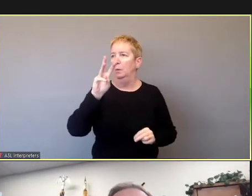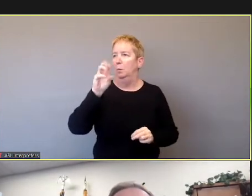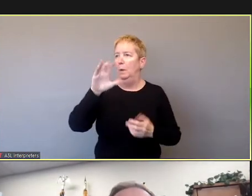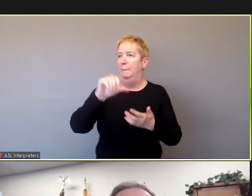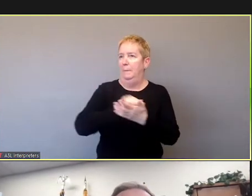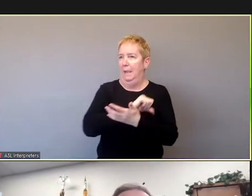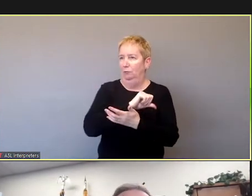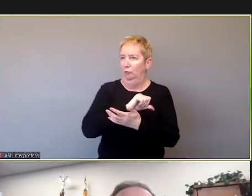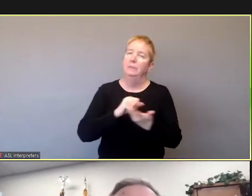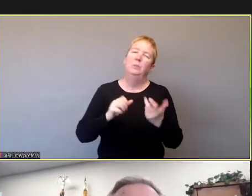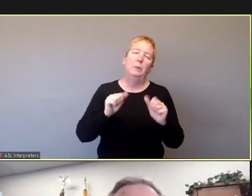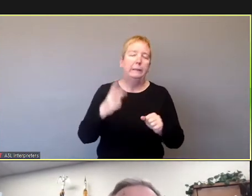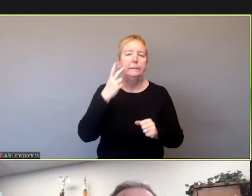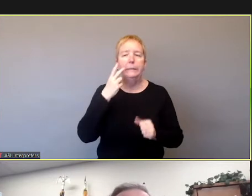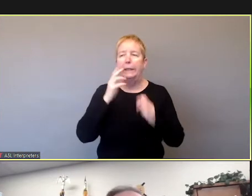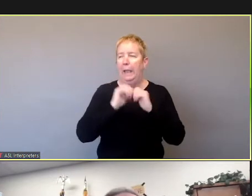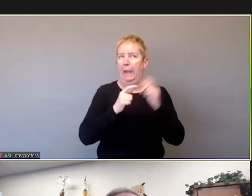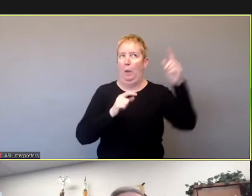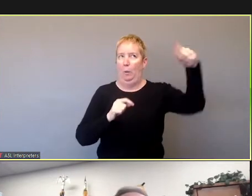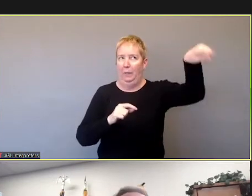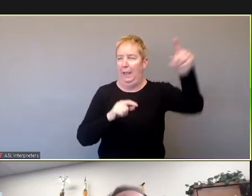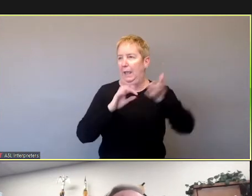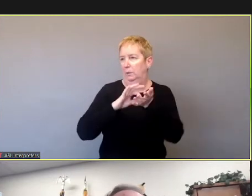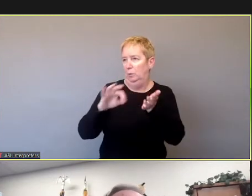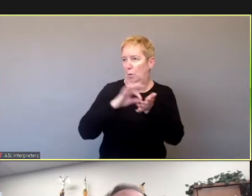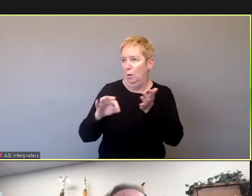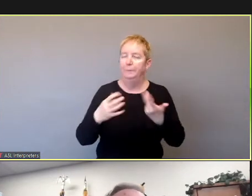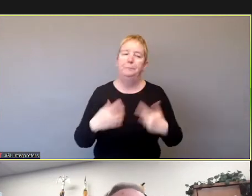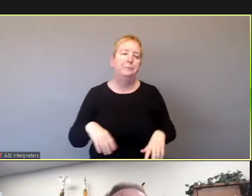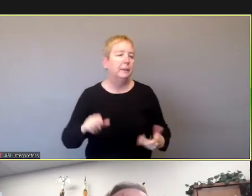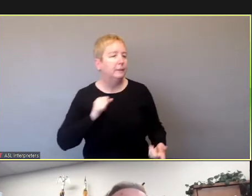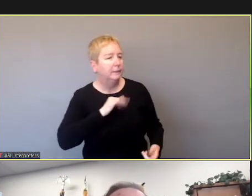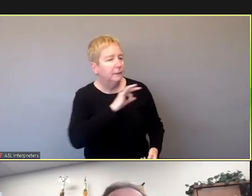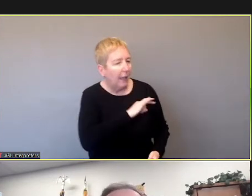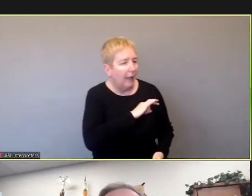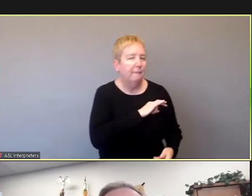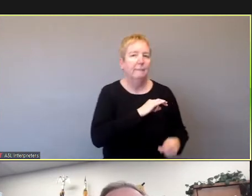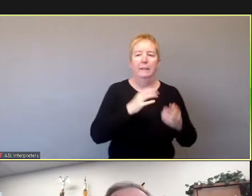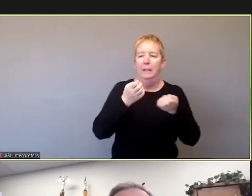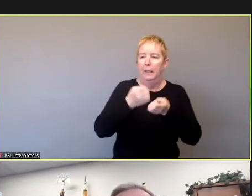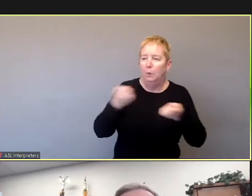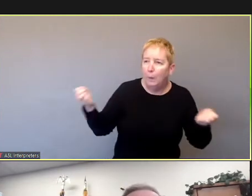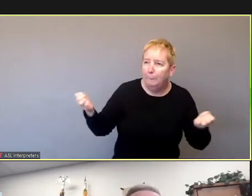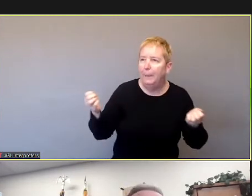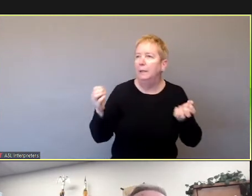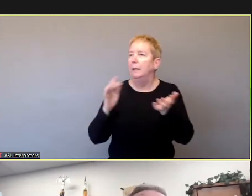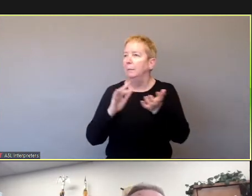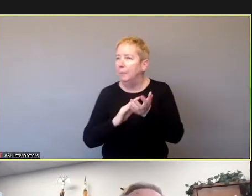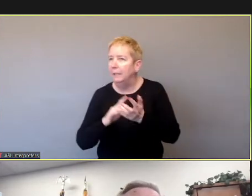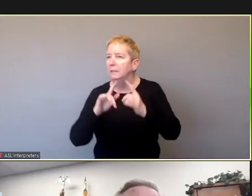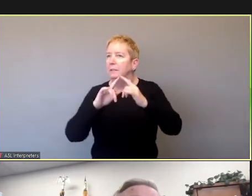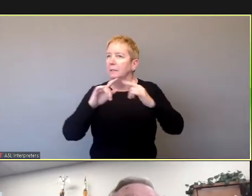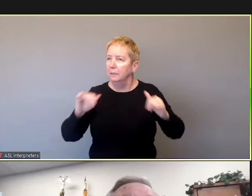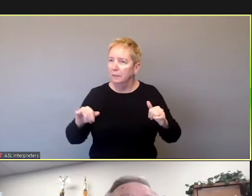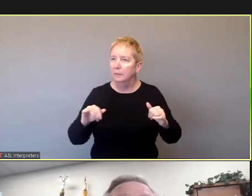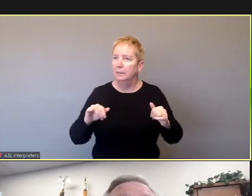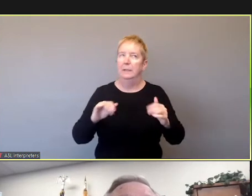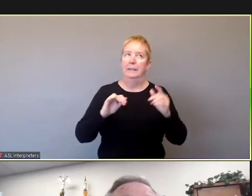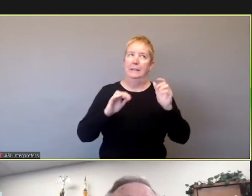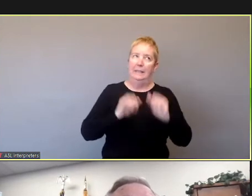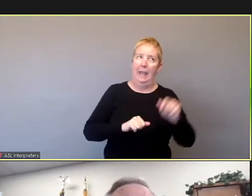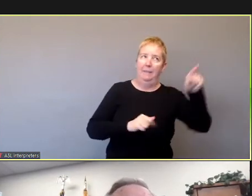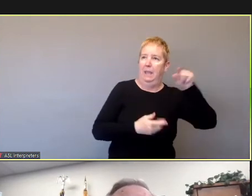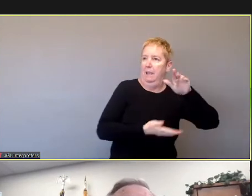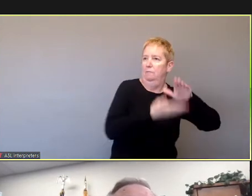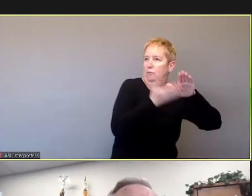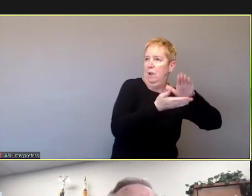like staffing and equipment and all the things hospitals need to run when they're over 100% capacity.